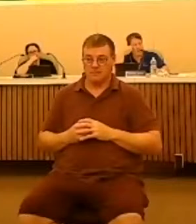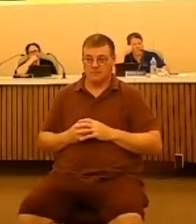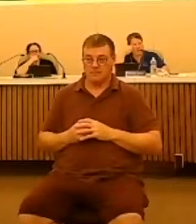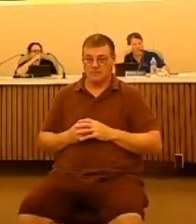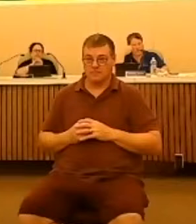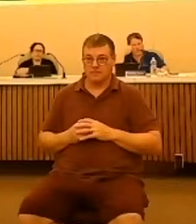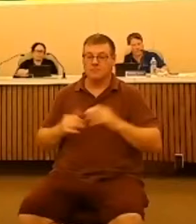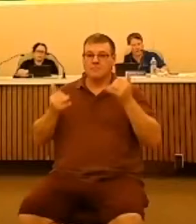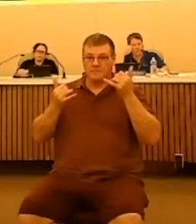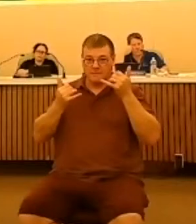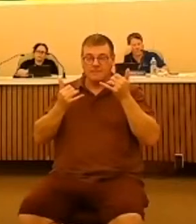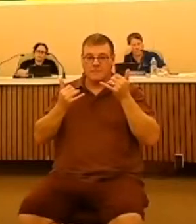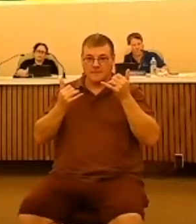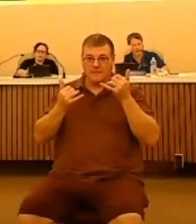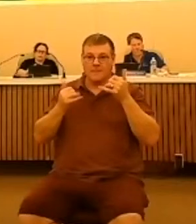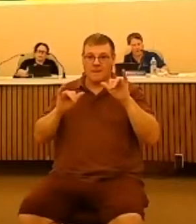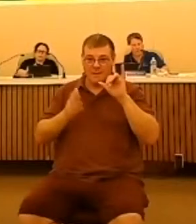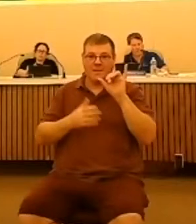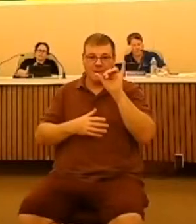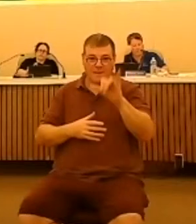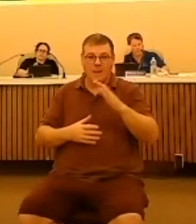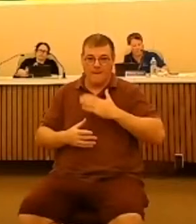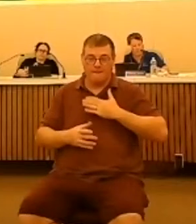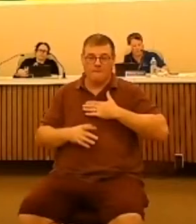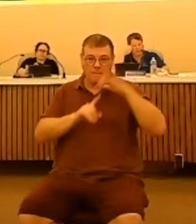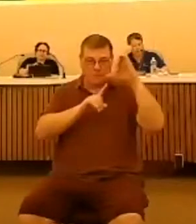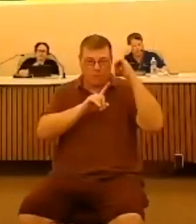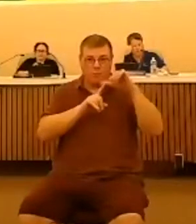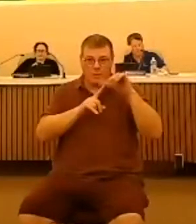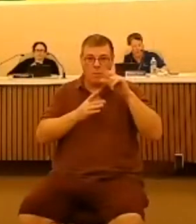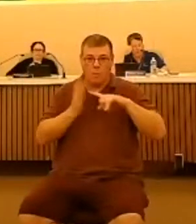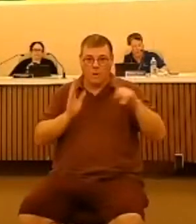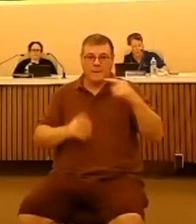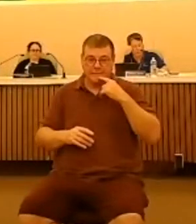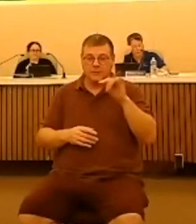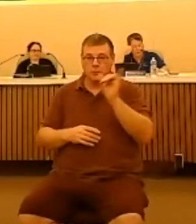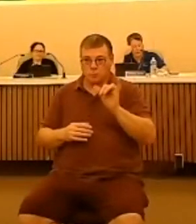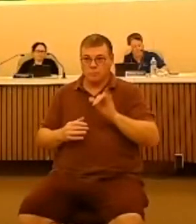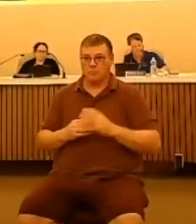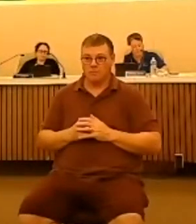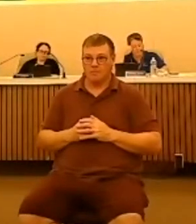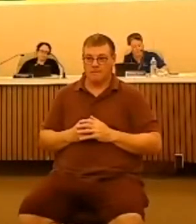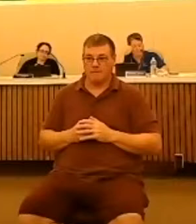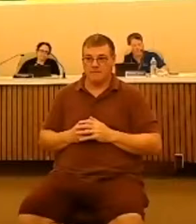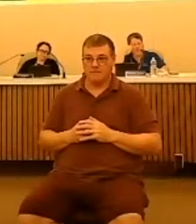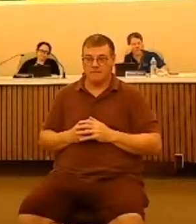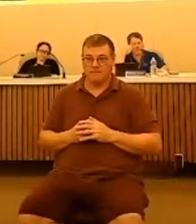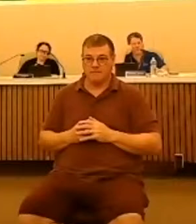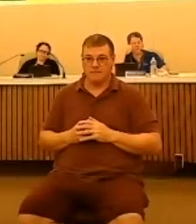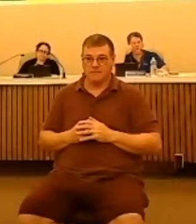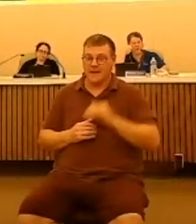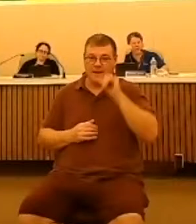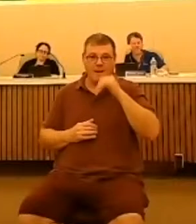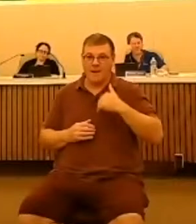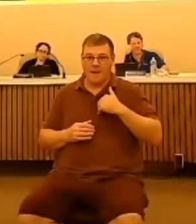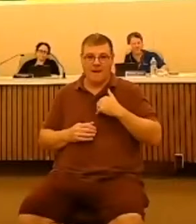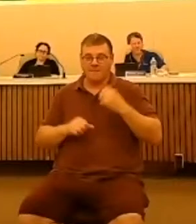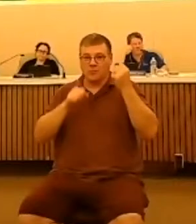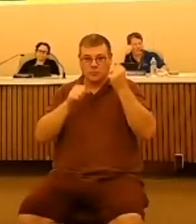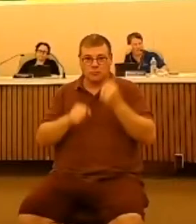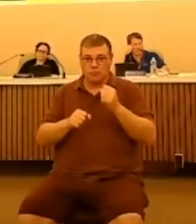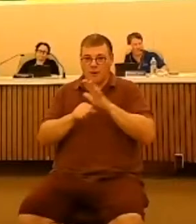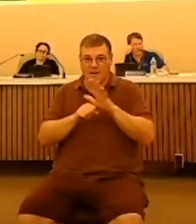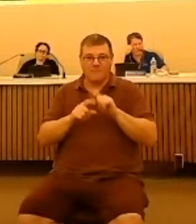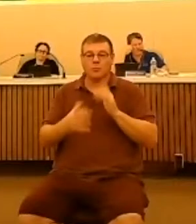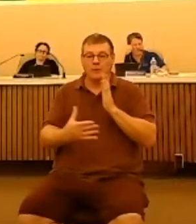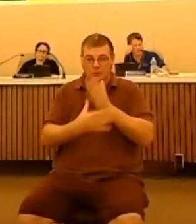so that's it. That's all. That was my recollection of what he had said as well, but I didn't have a strong enough to